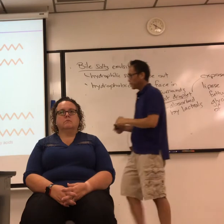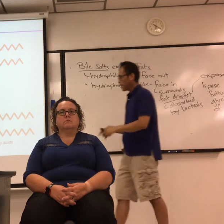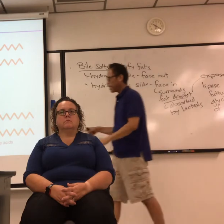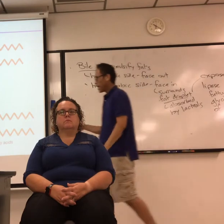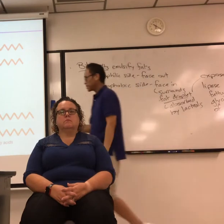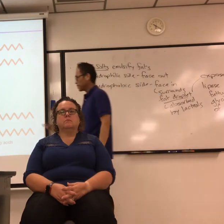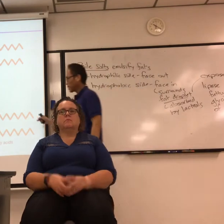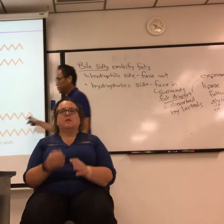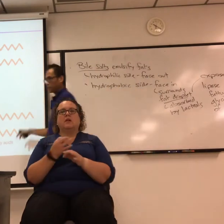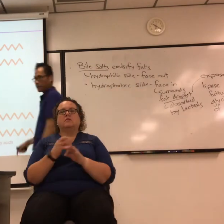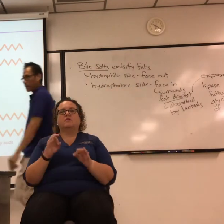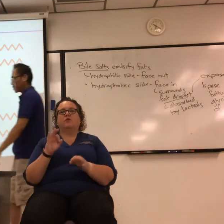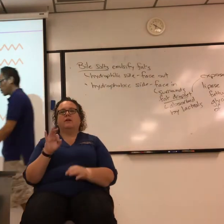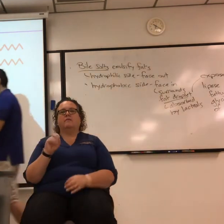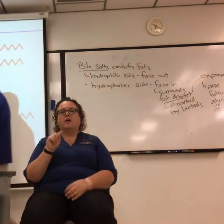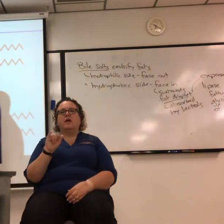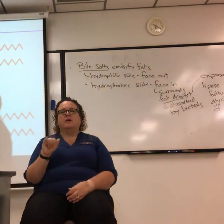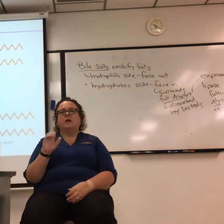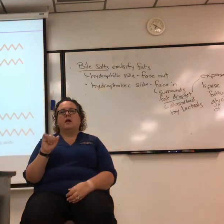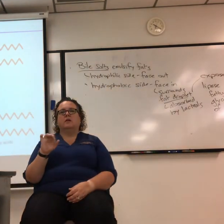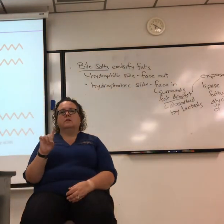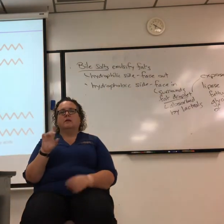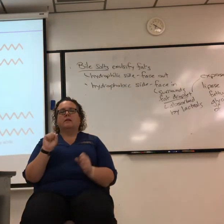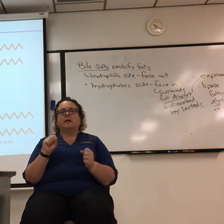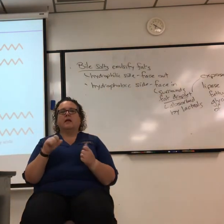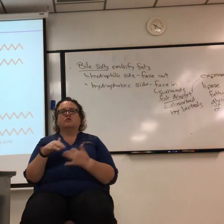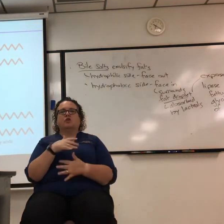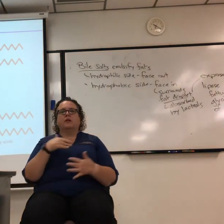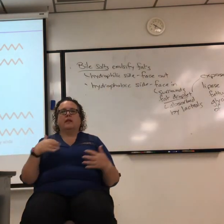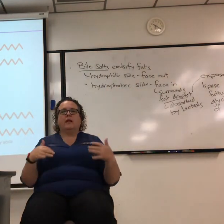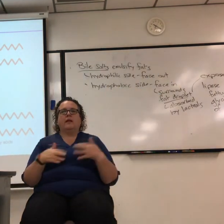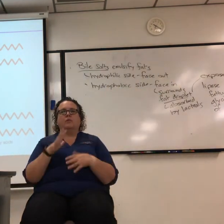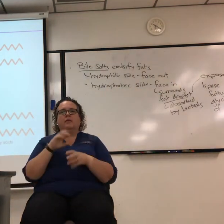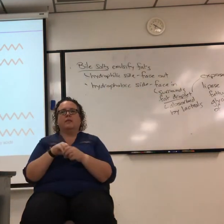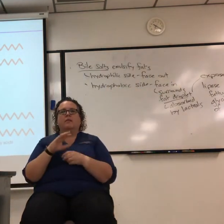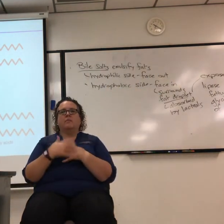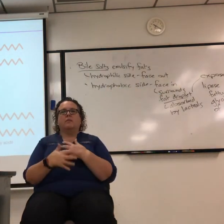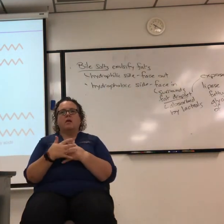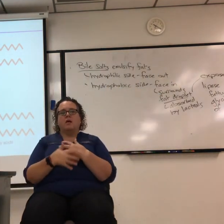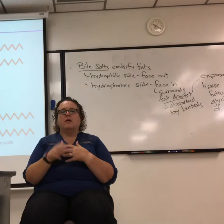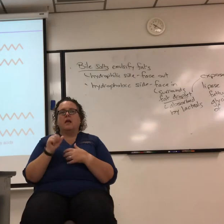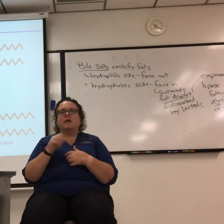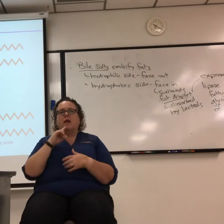It's the free fatty acid that can circulate in the blood and enter the muscle cell for metabolism.